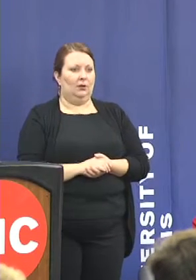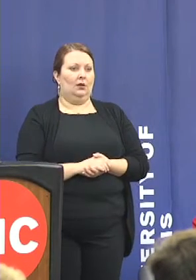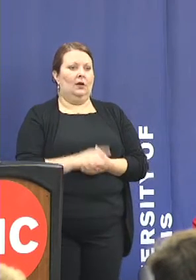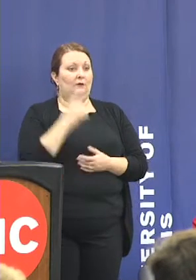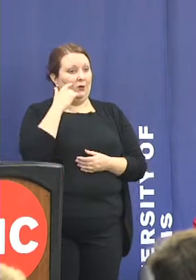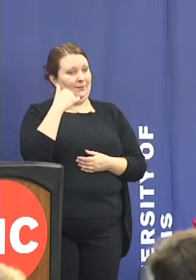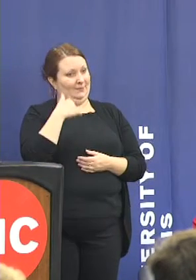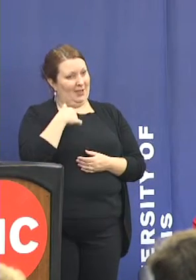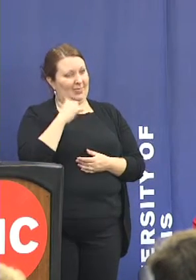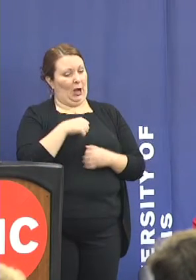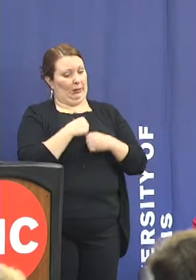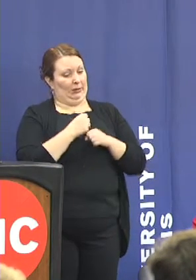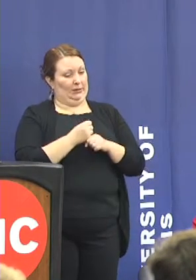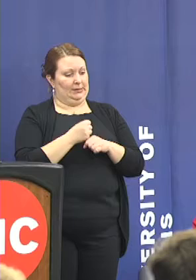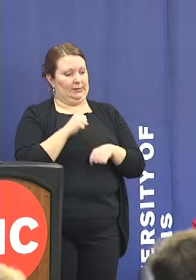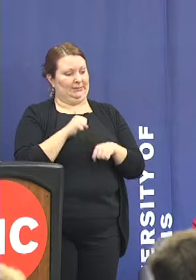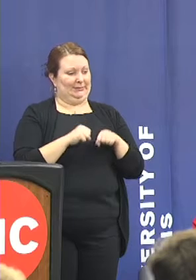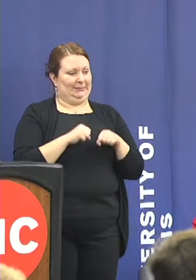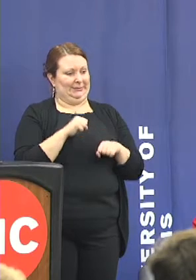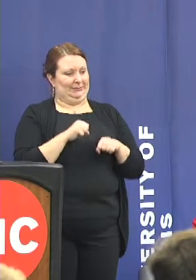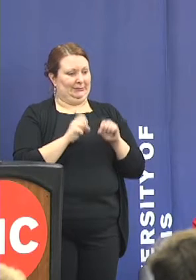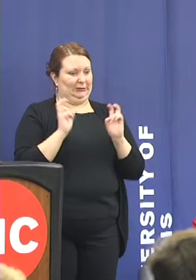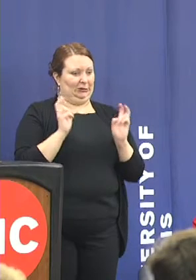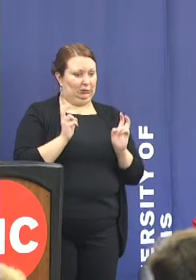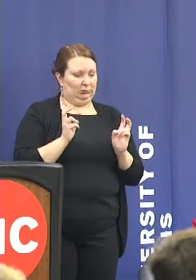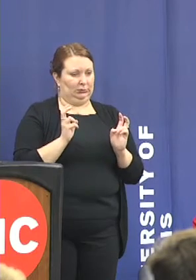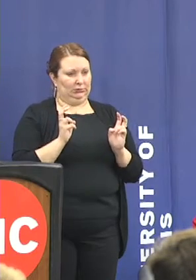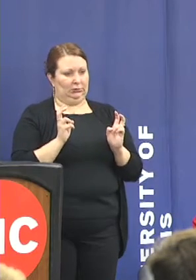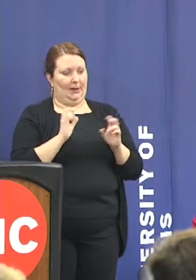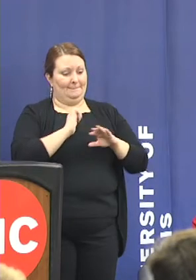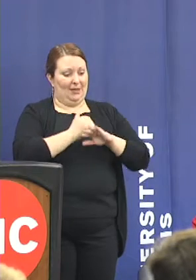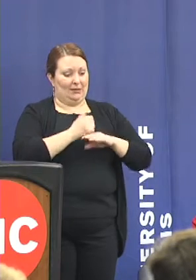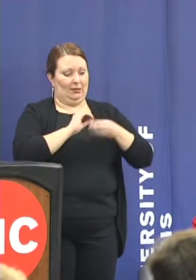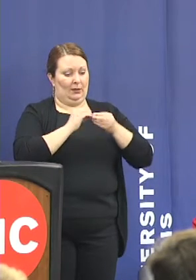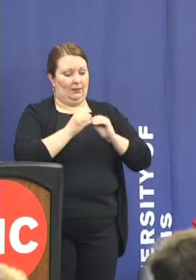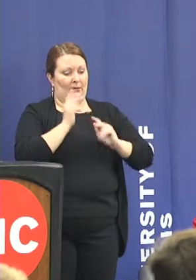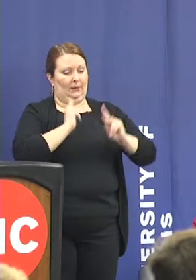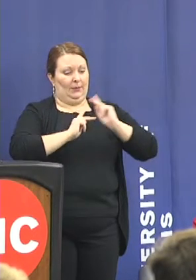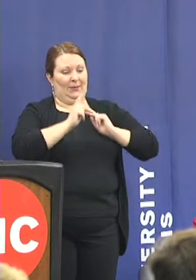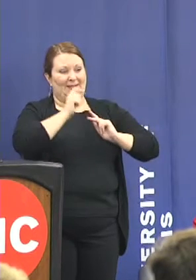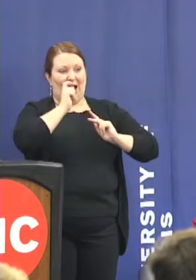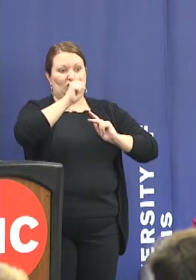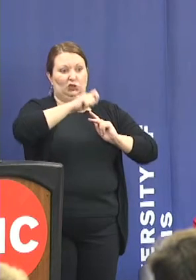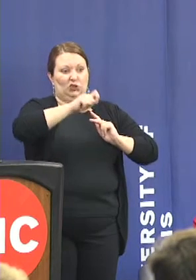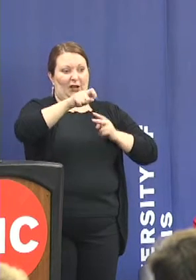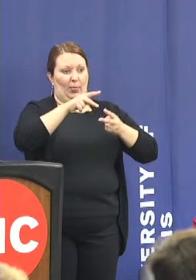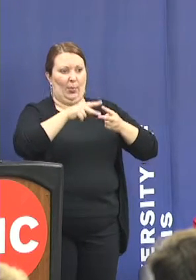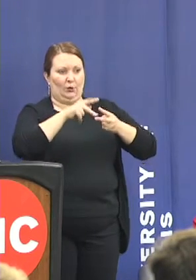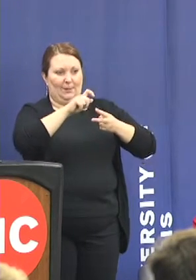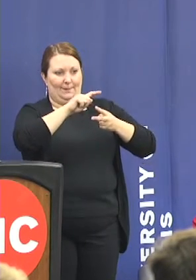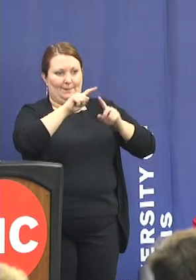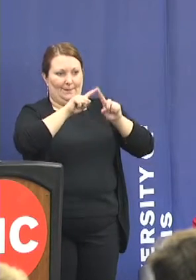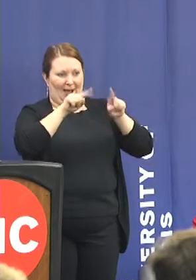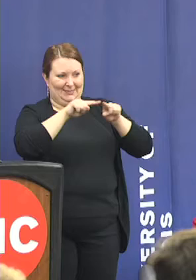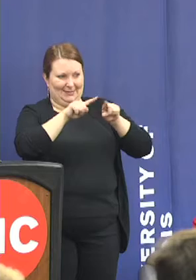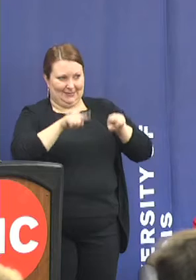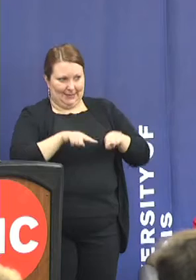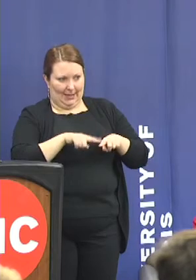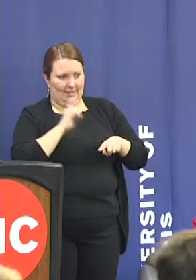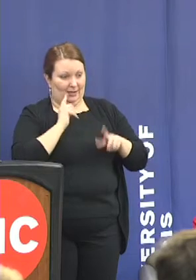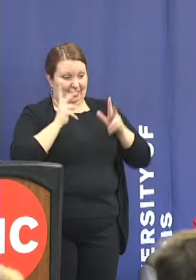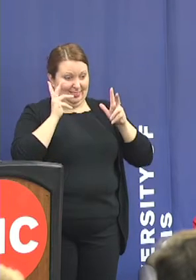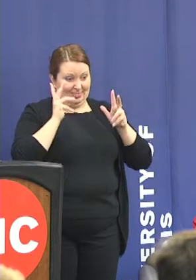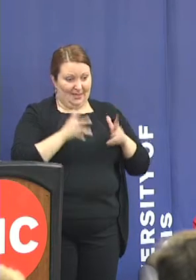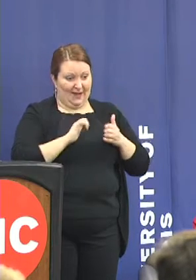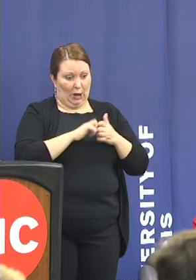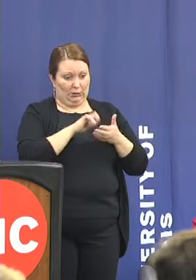But for me, this does create a big issue, and given the number of people who are not checking one of those boxes, I think leaving it